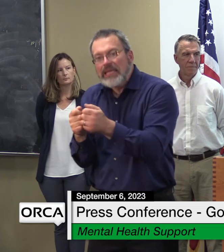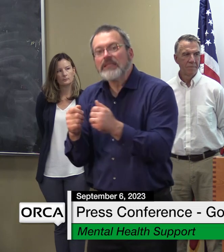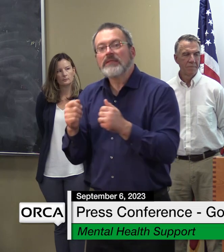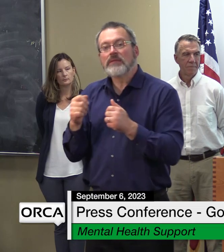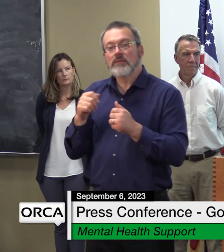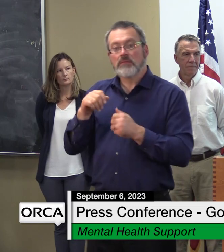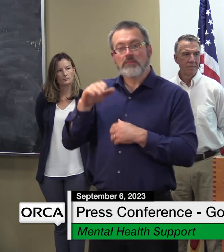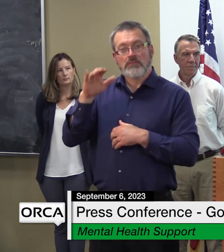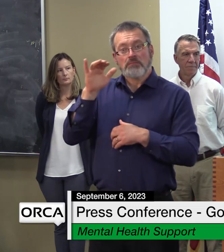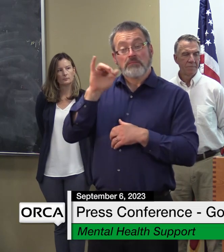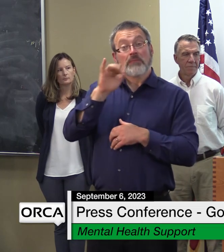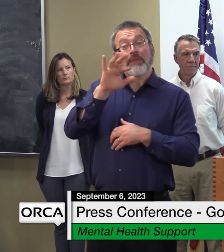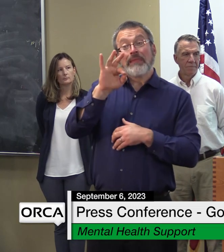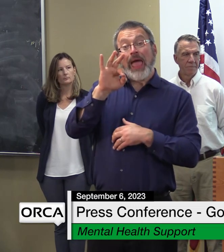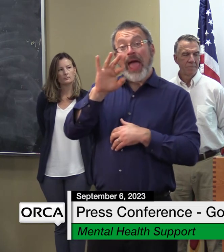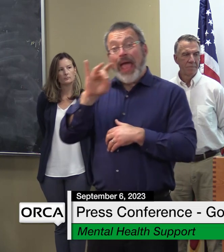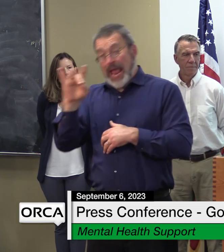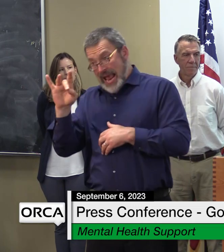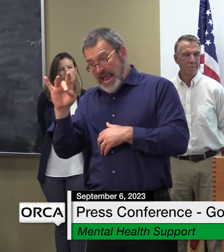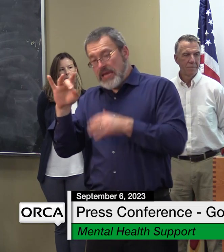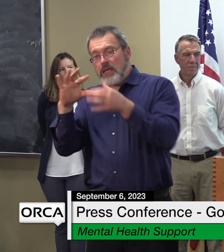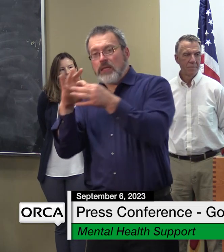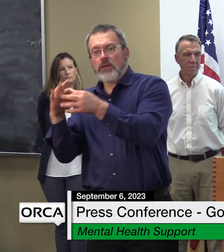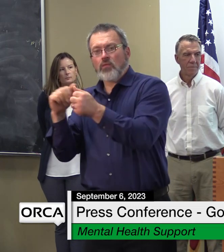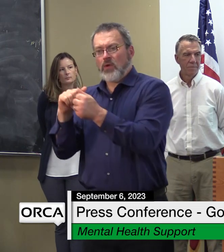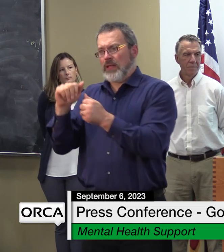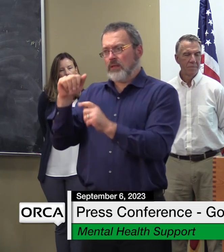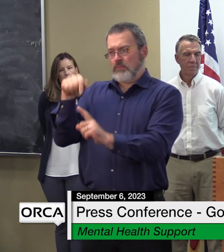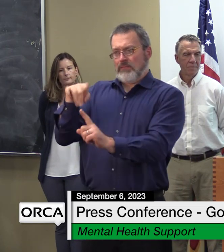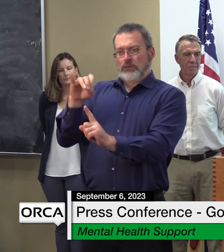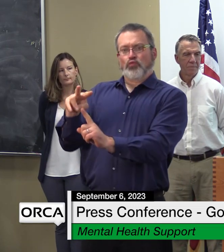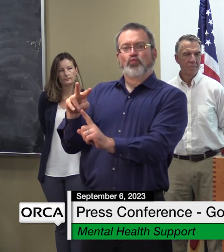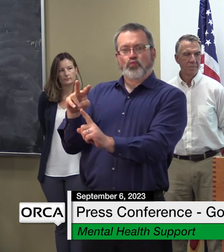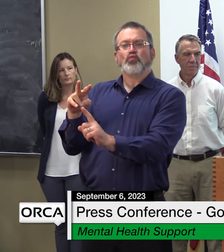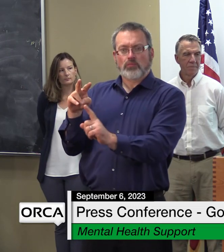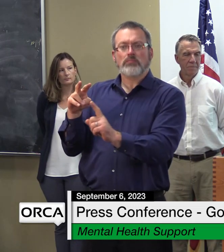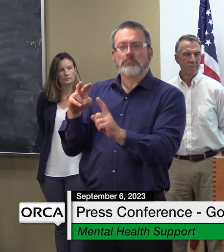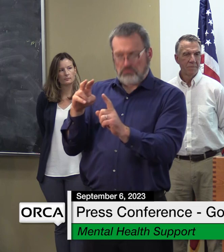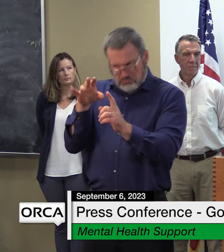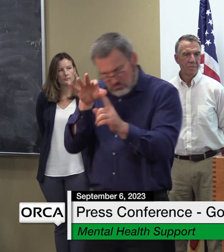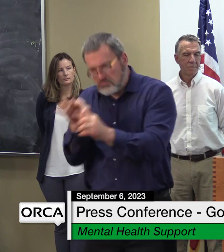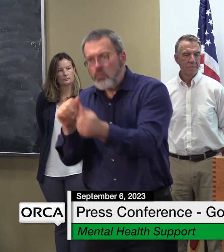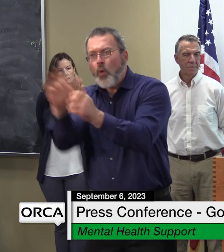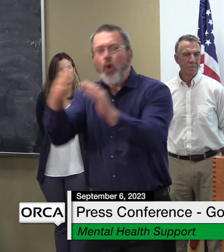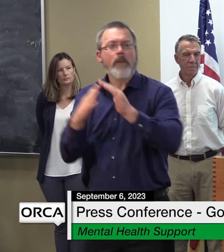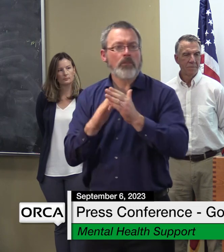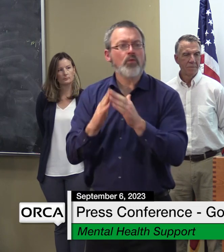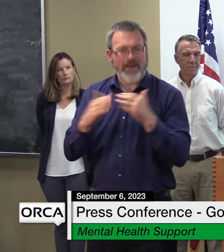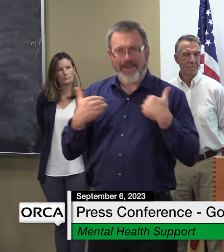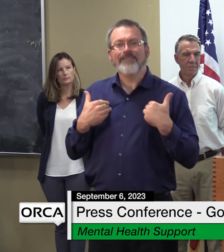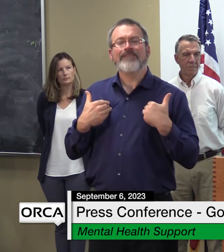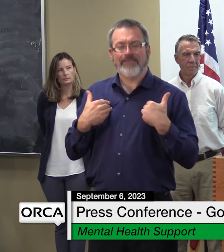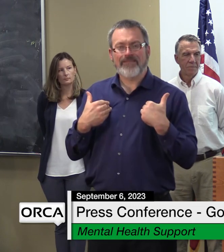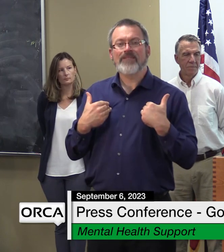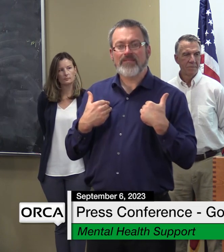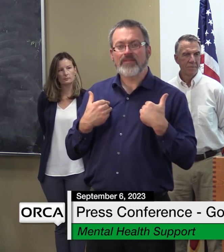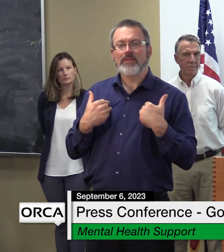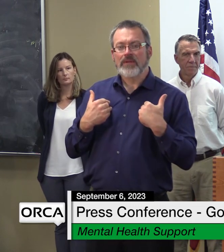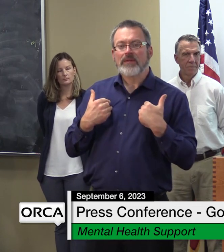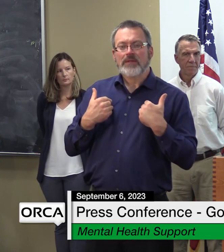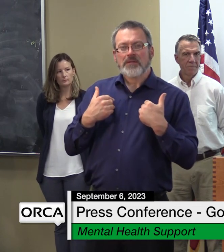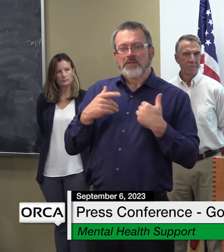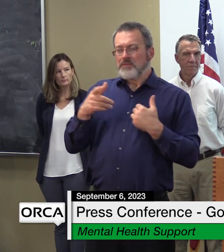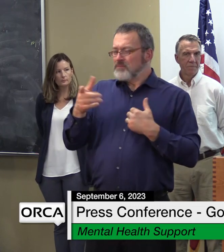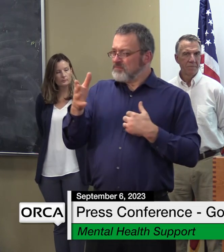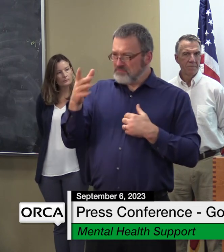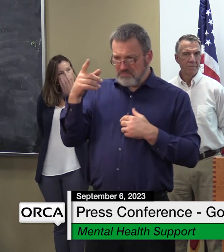guides you and your call to a Lifeline center right here in your community. At the very beginning of your conversation, whether you're the one seeking help or